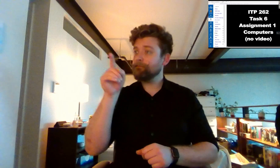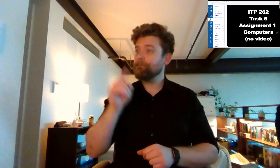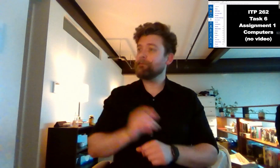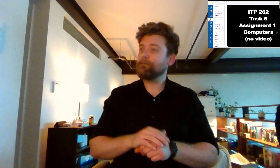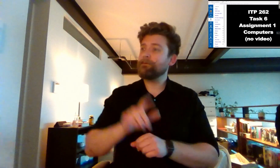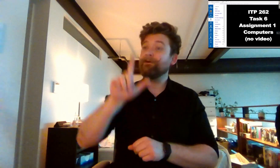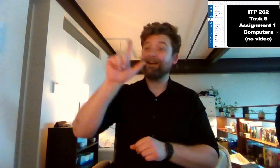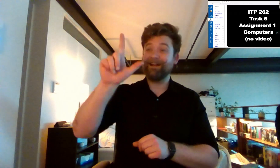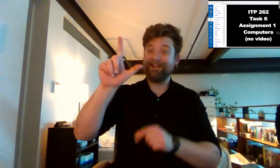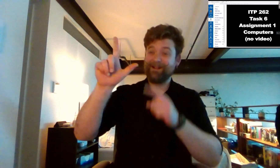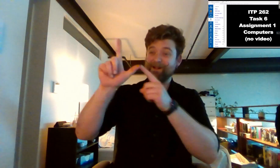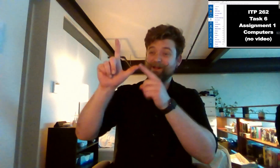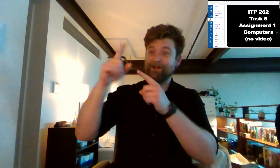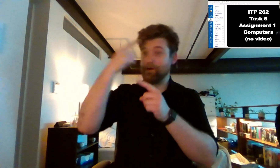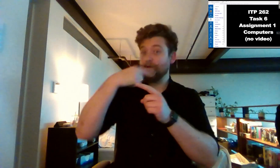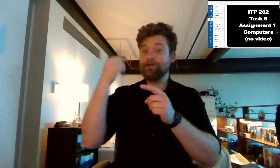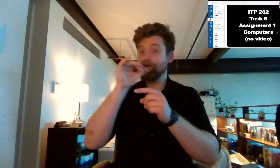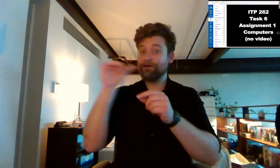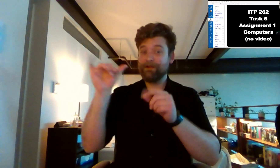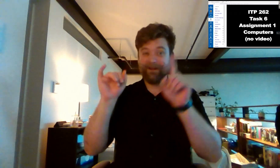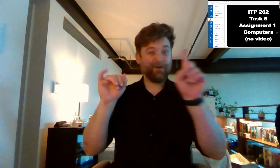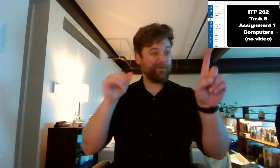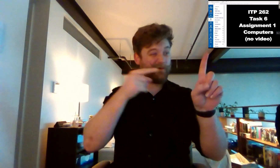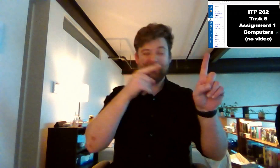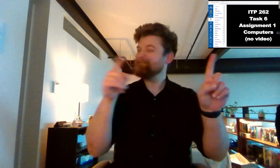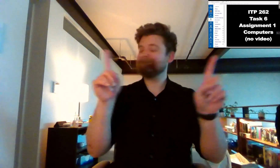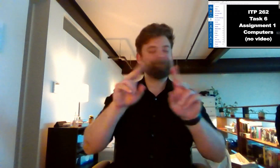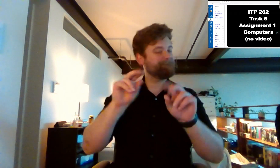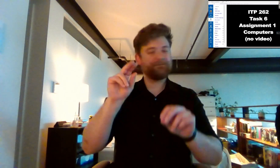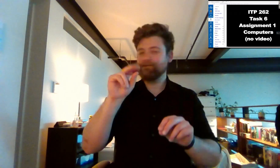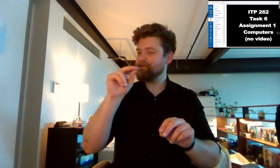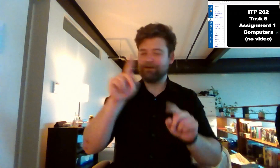if we started that. What's another thing?